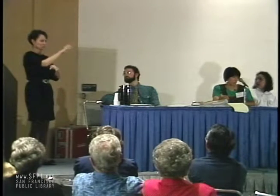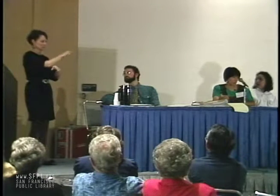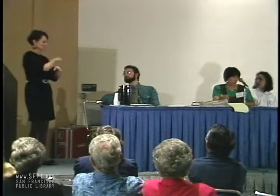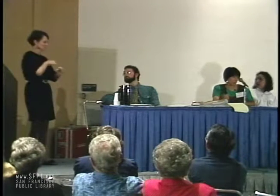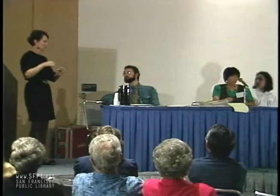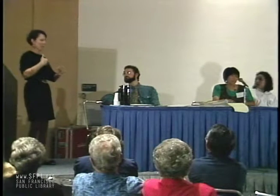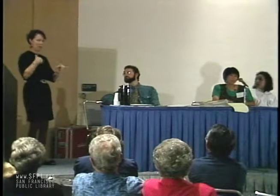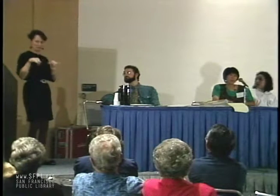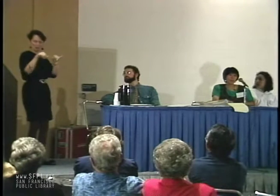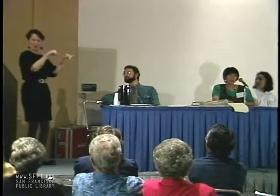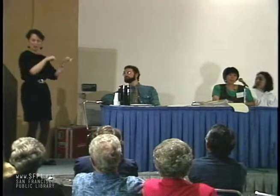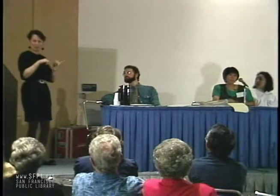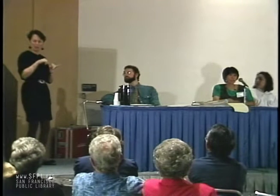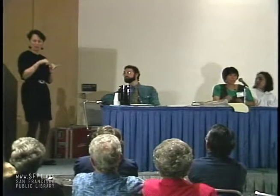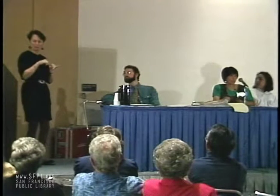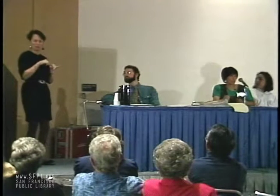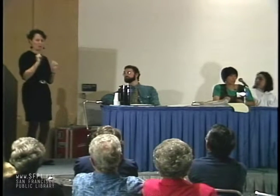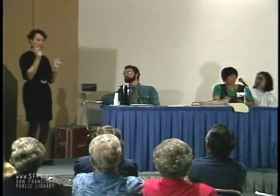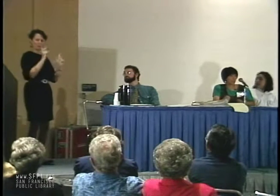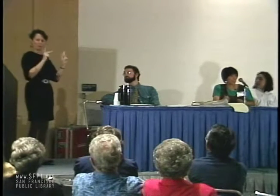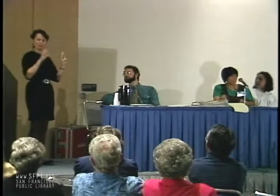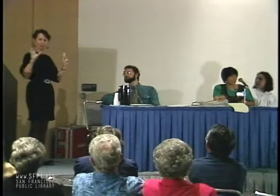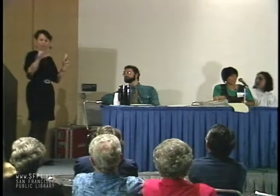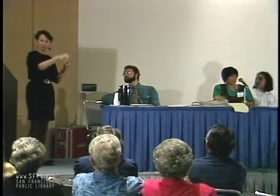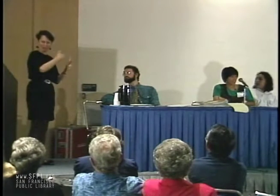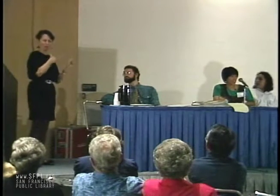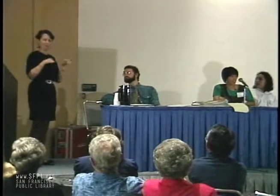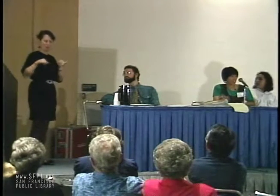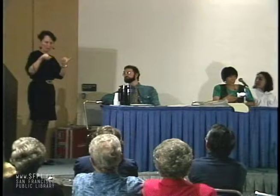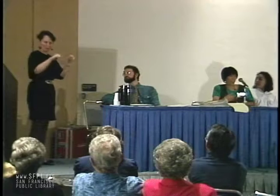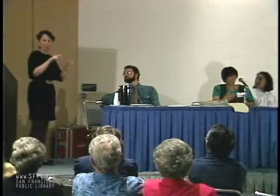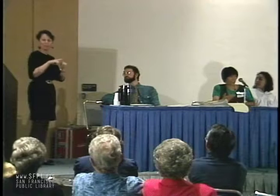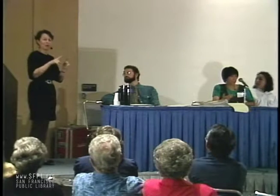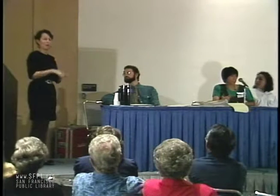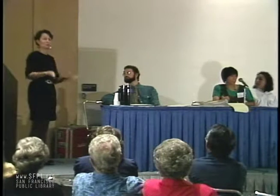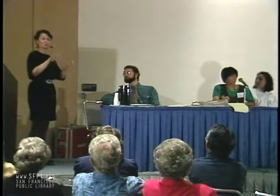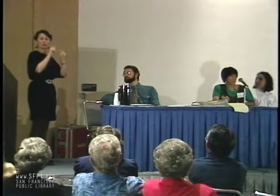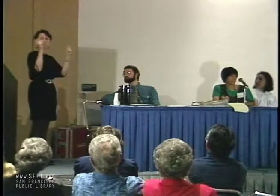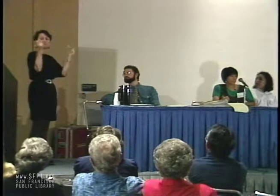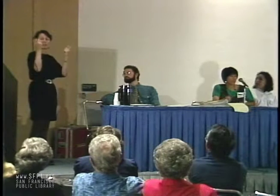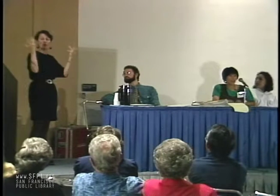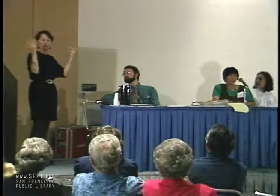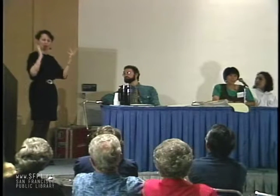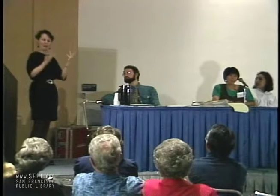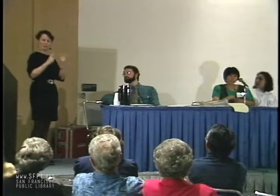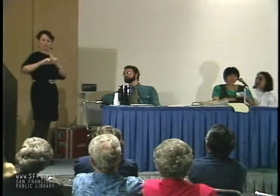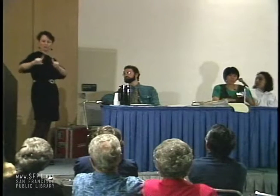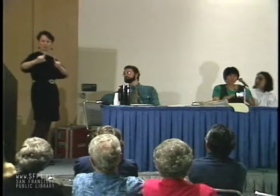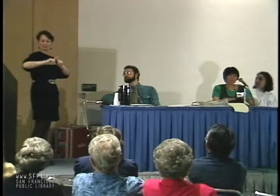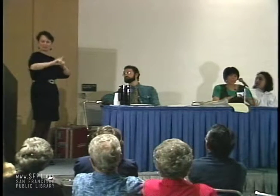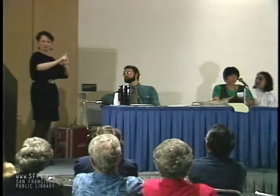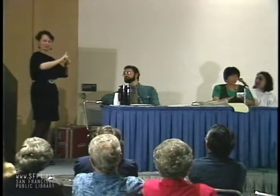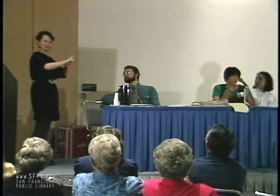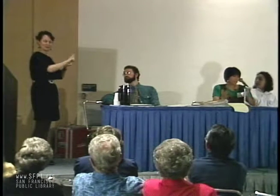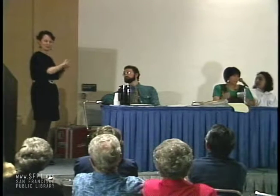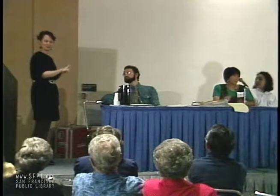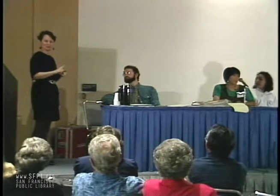world. But the greatest thing to be celebrating are our differences. And there's got to be that balance.